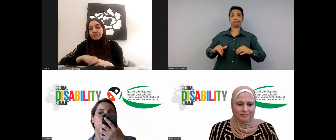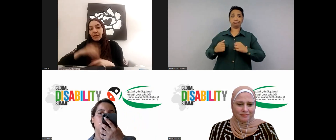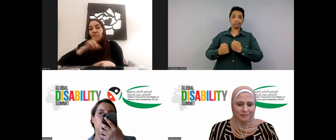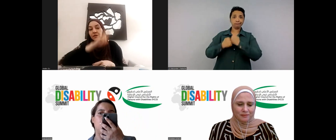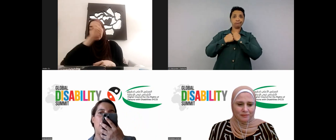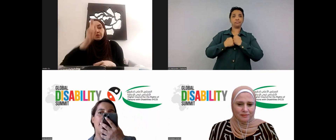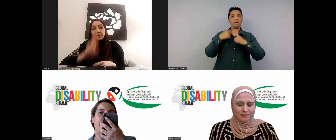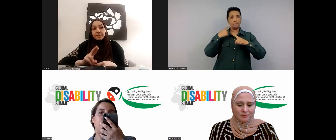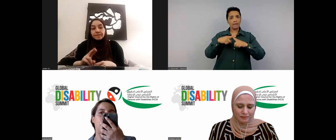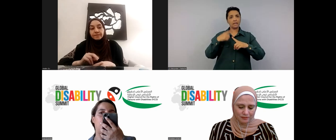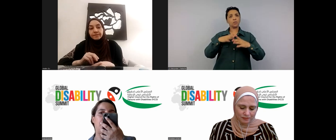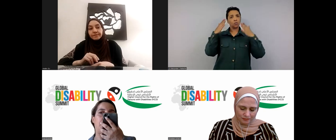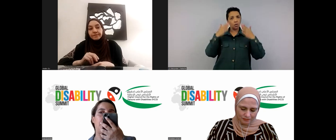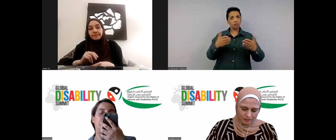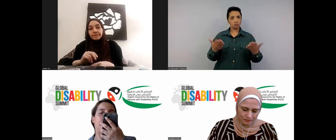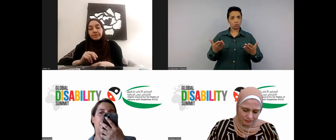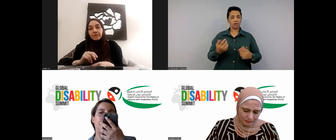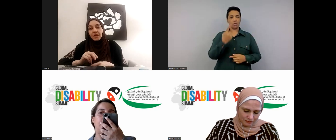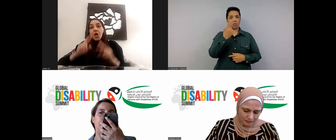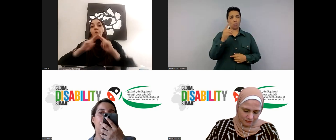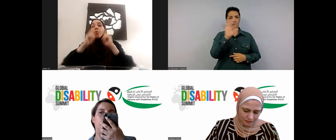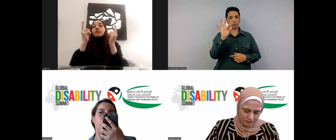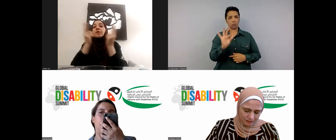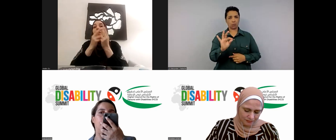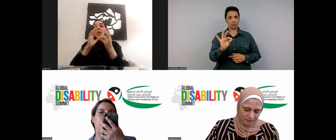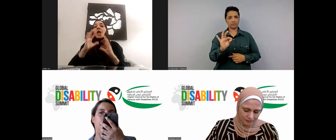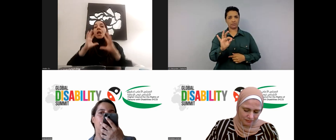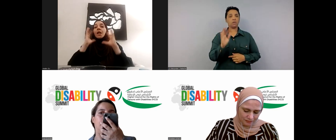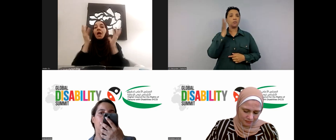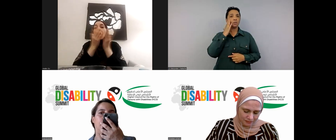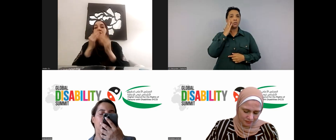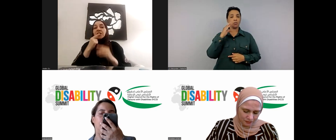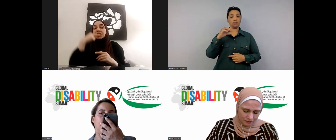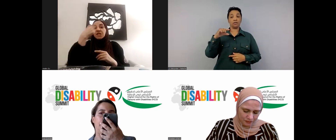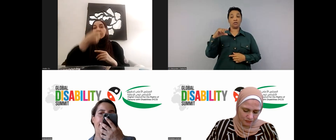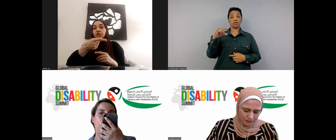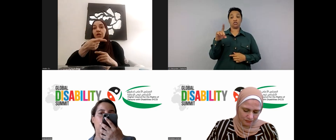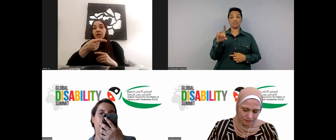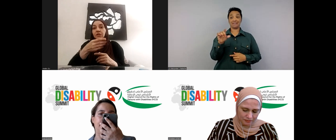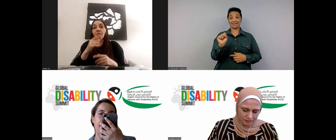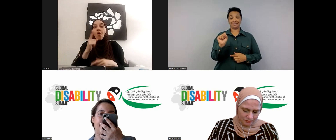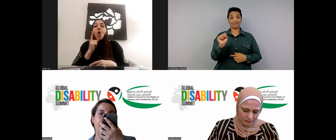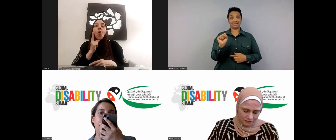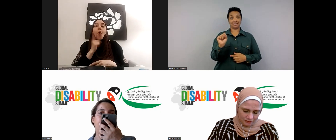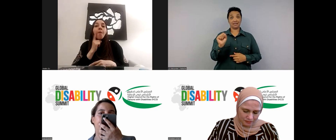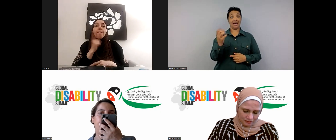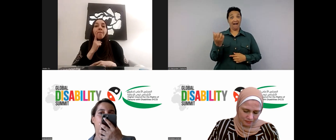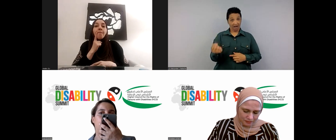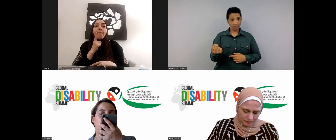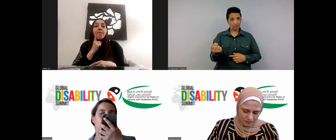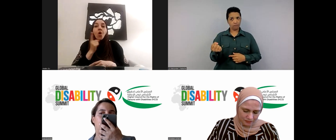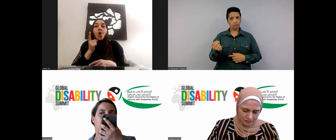the attention to a question: how far would the GDS give due attention